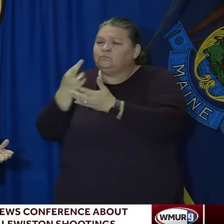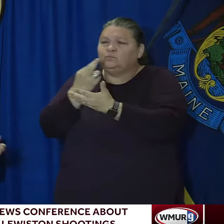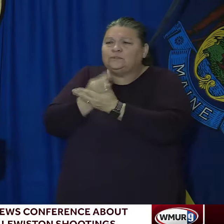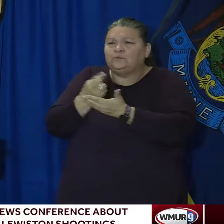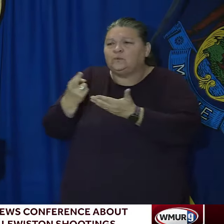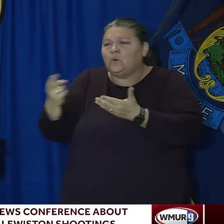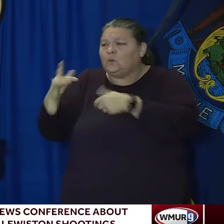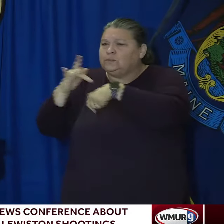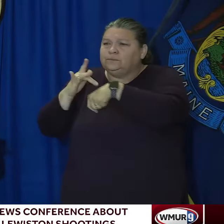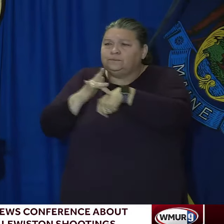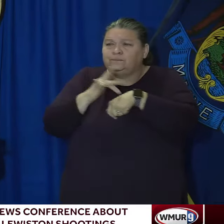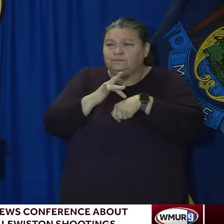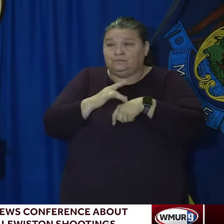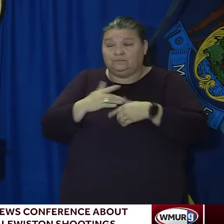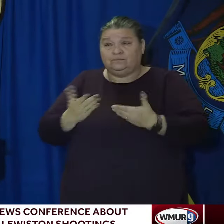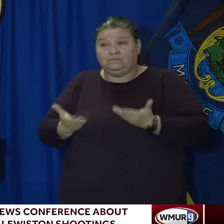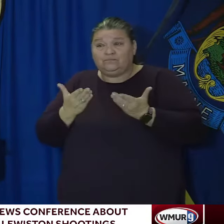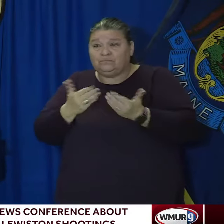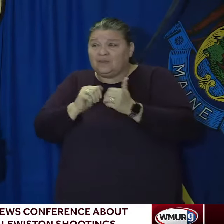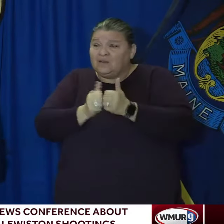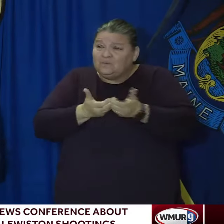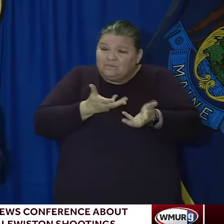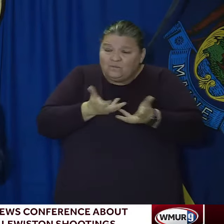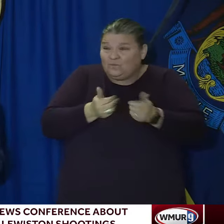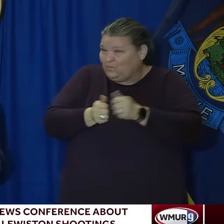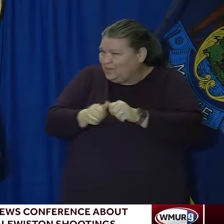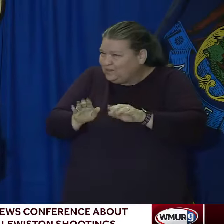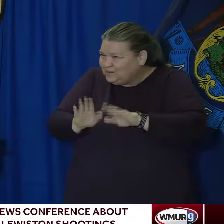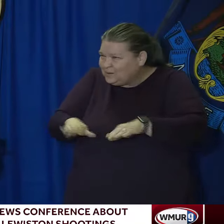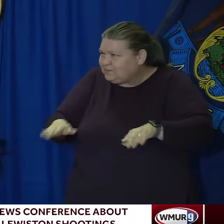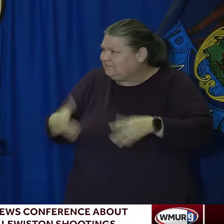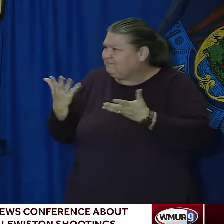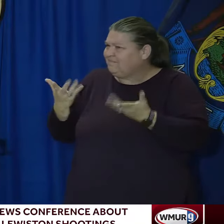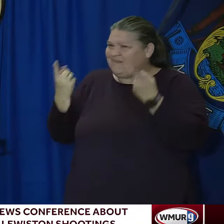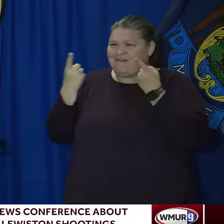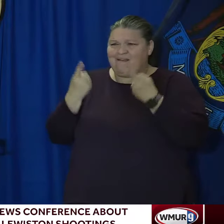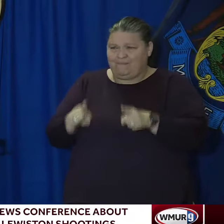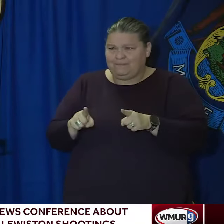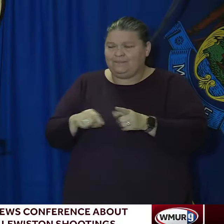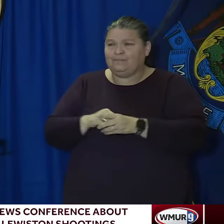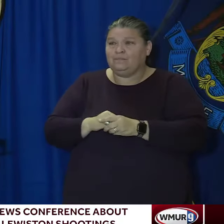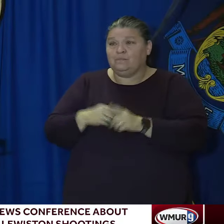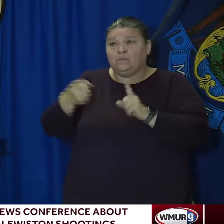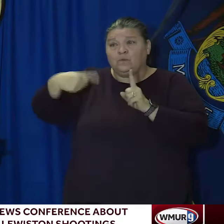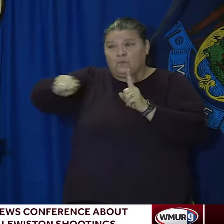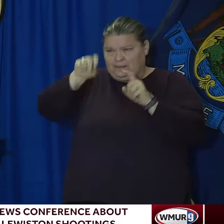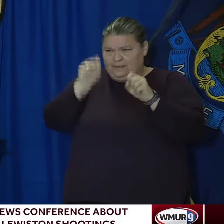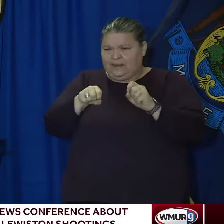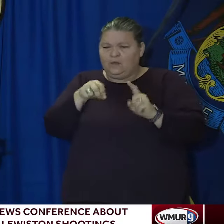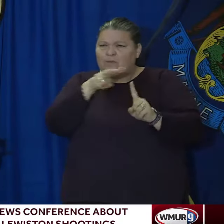children about what happened. And you can review that website at